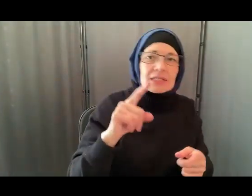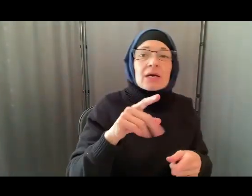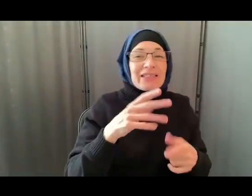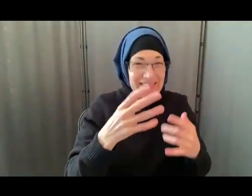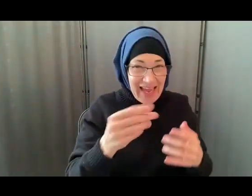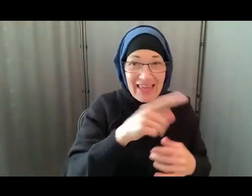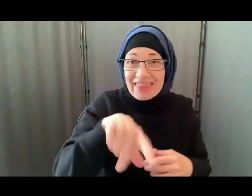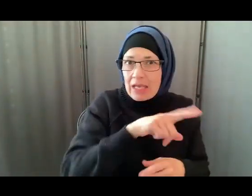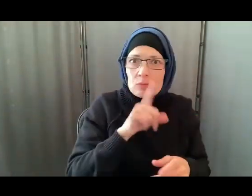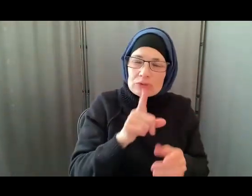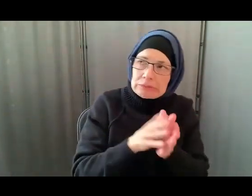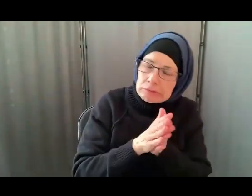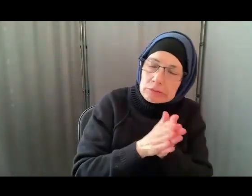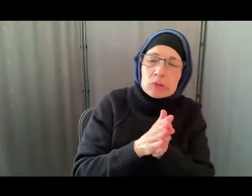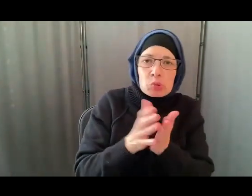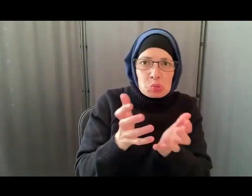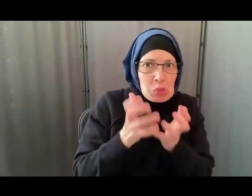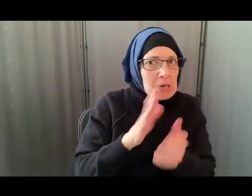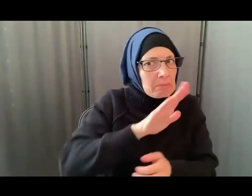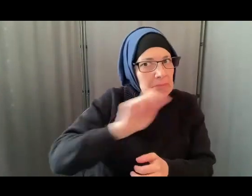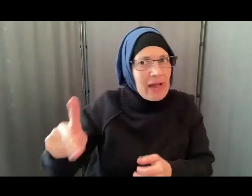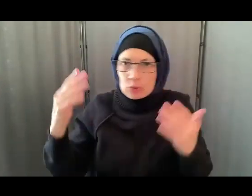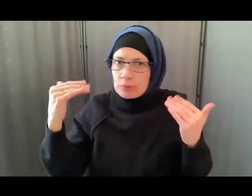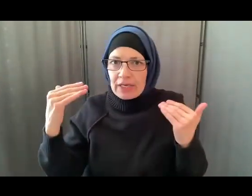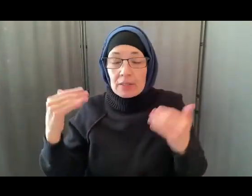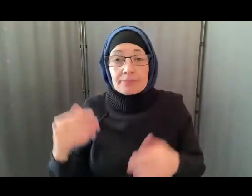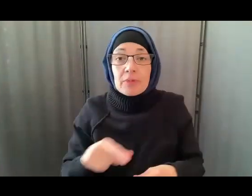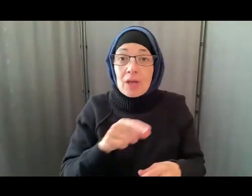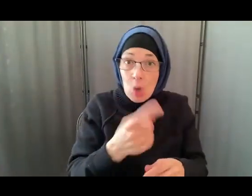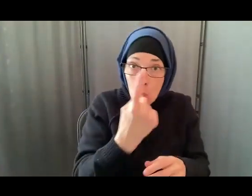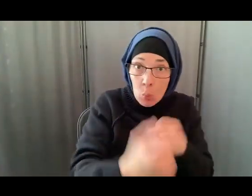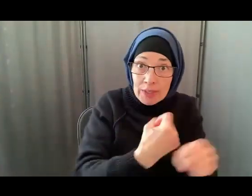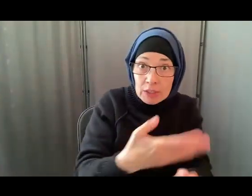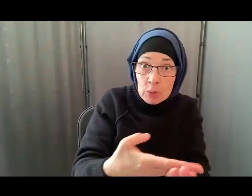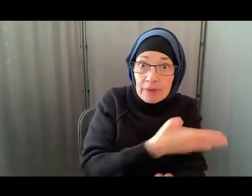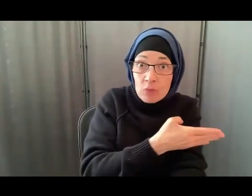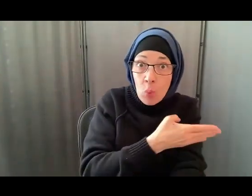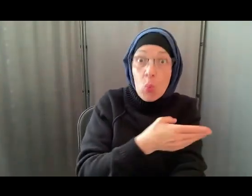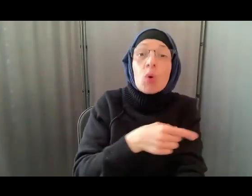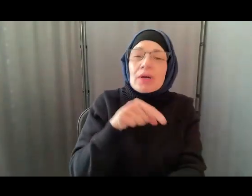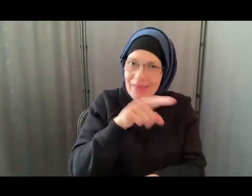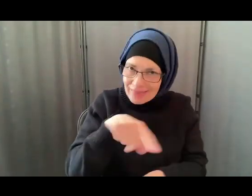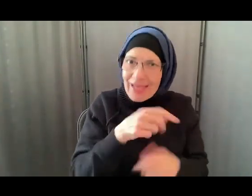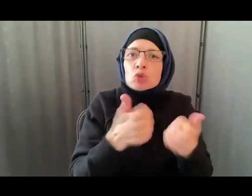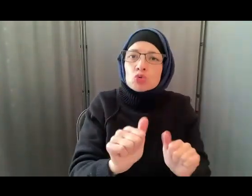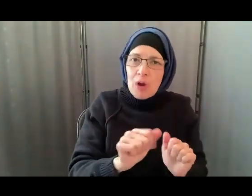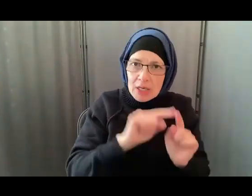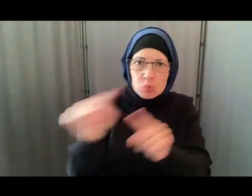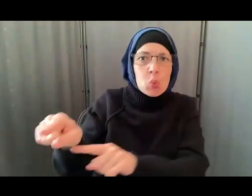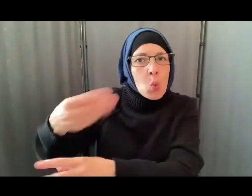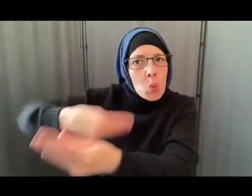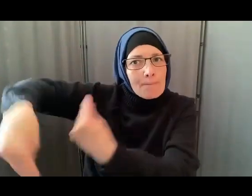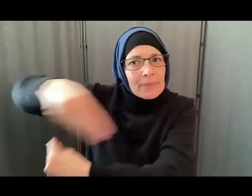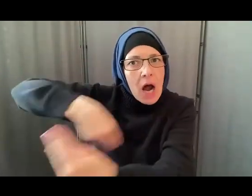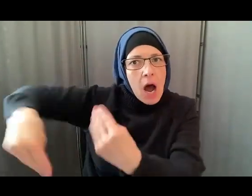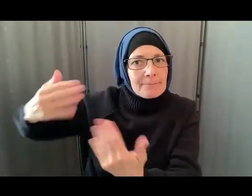a year before they tried to go and make Umrah in Mecca, but the pagans stopped